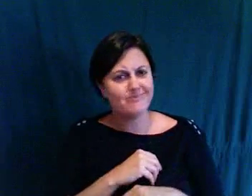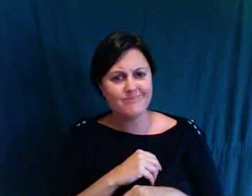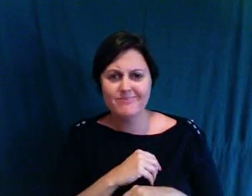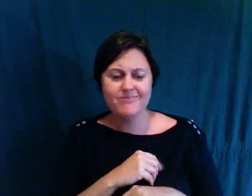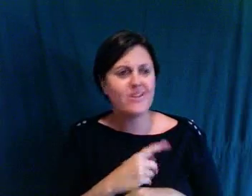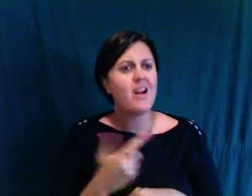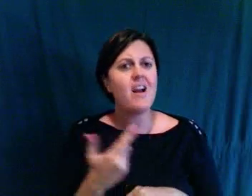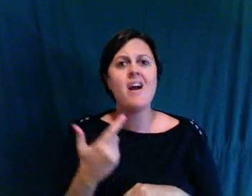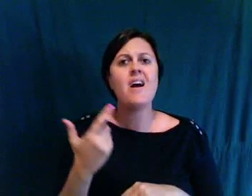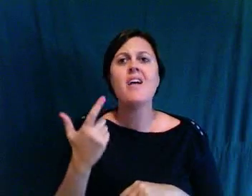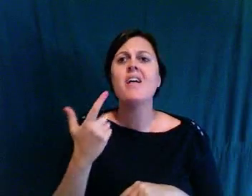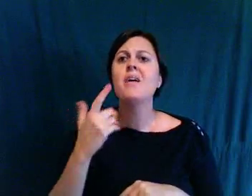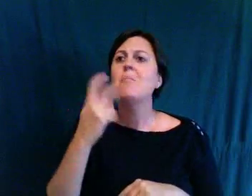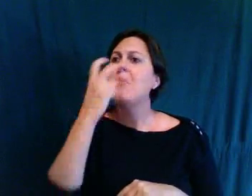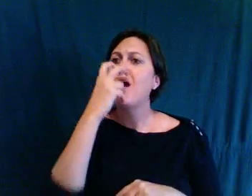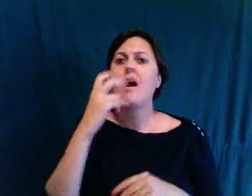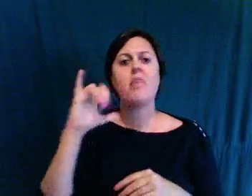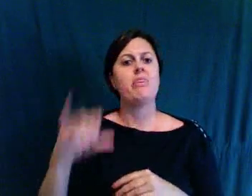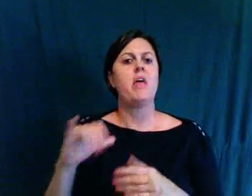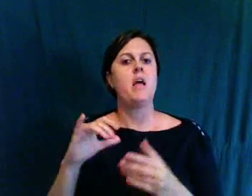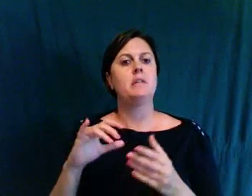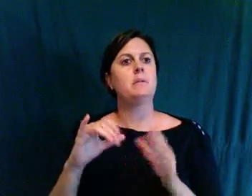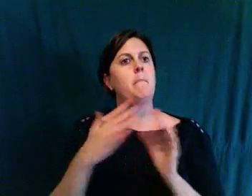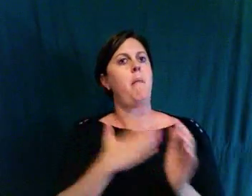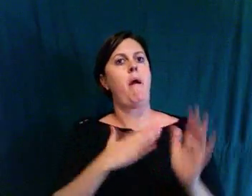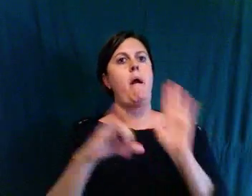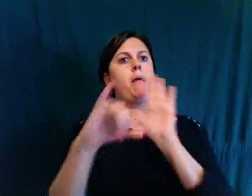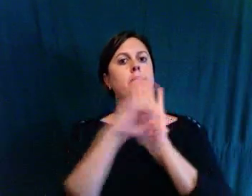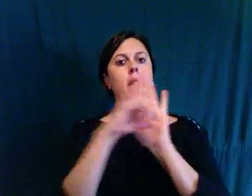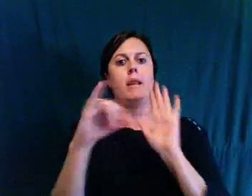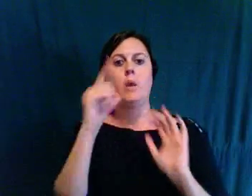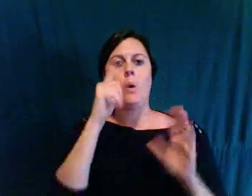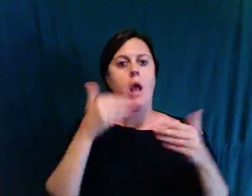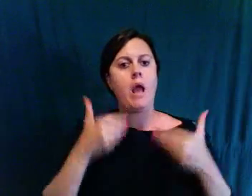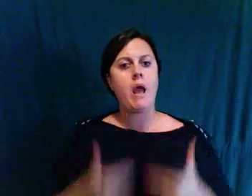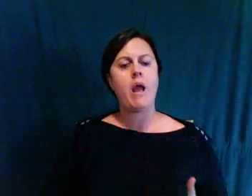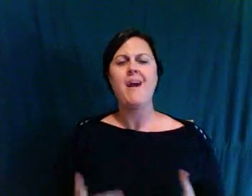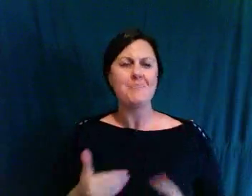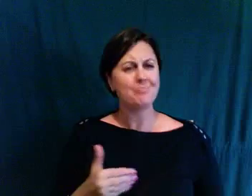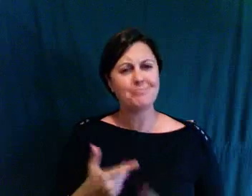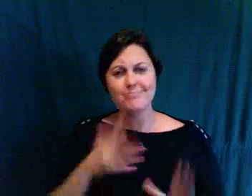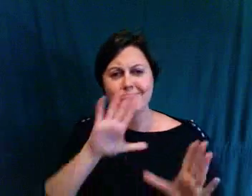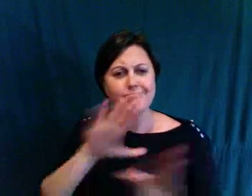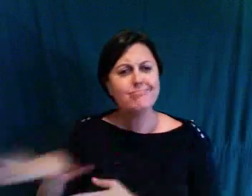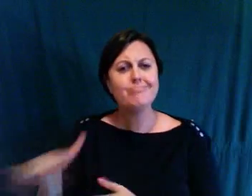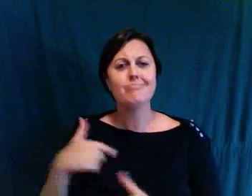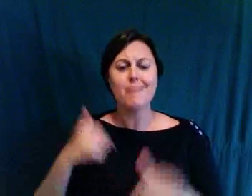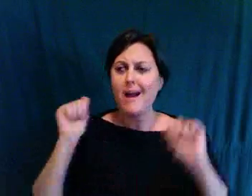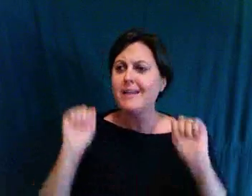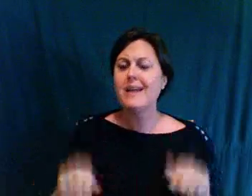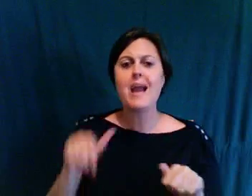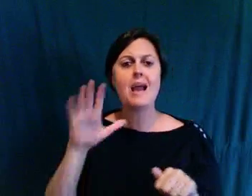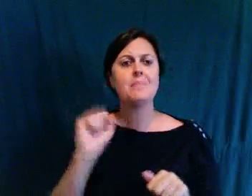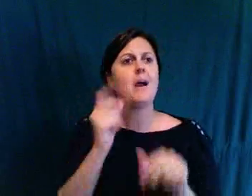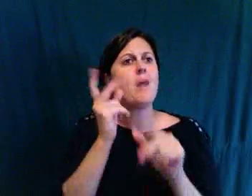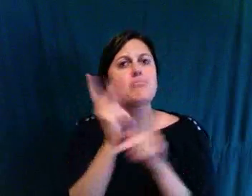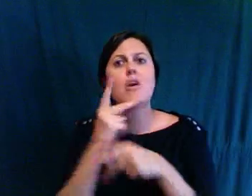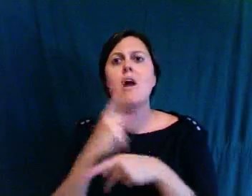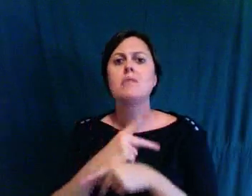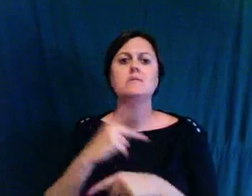be a very productive and successful woman who happens to be blind. That's the